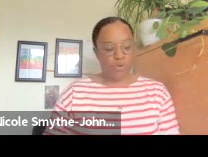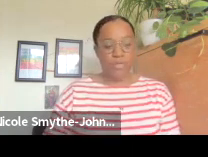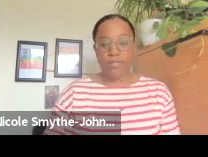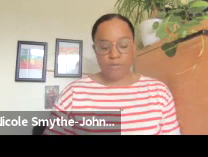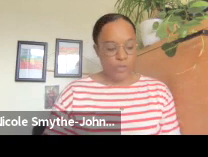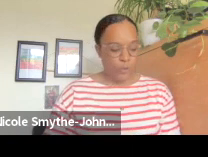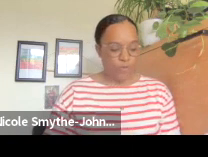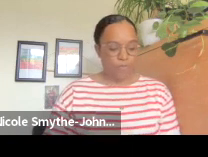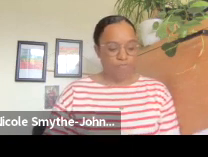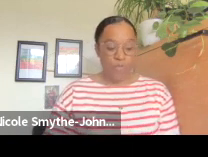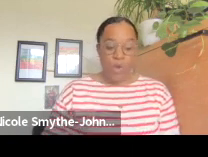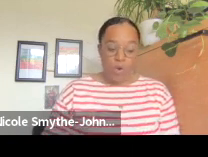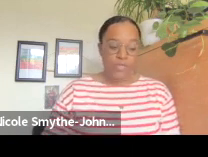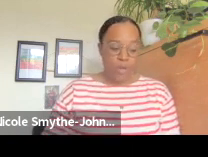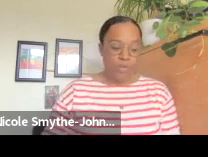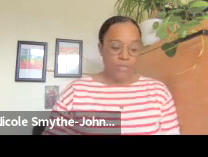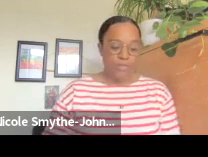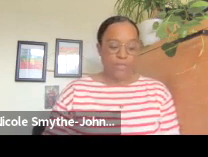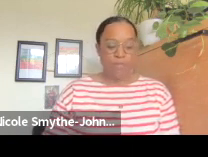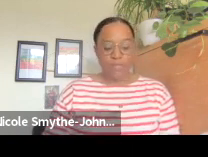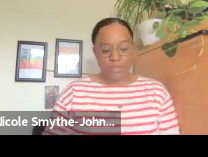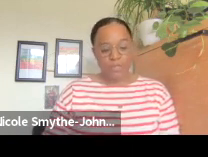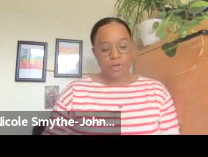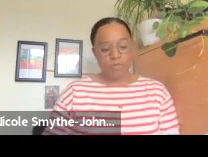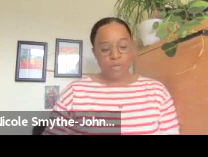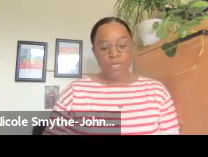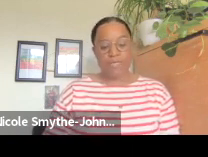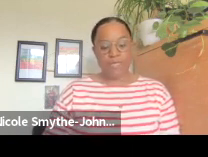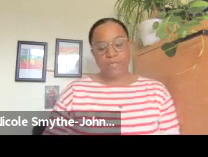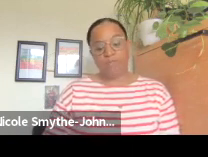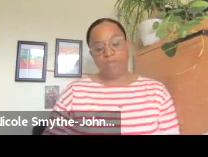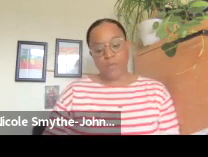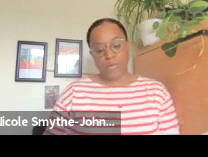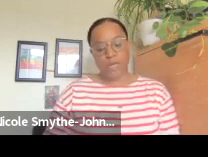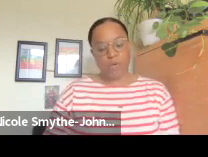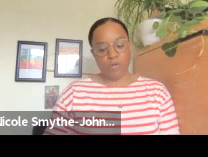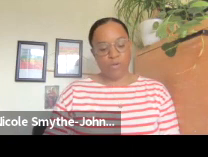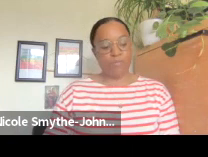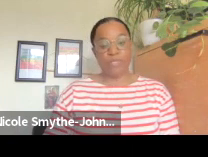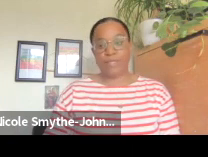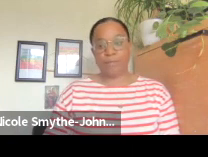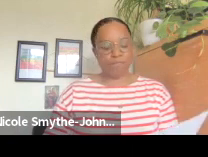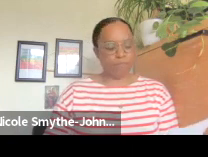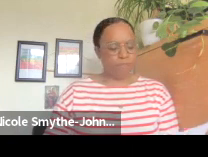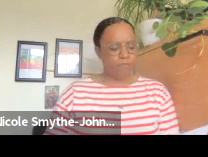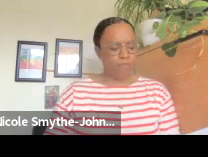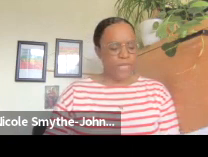far as New Orleans to the north, or south to Santa Marta in Colombia and cities in Venezuela, Ecuador, and